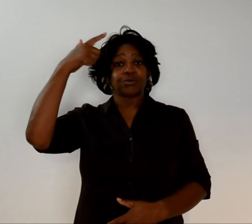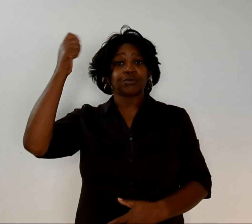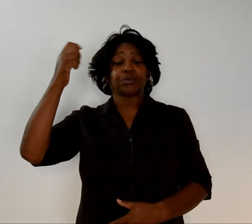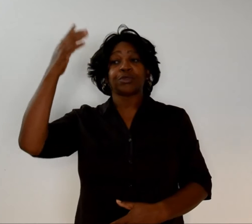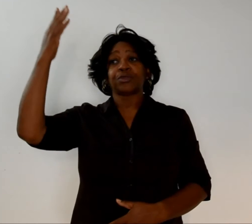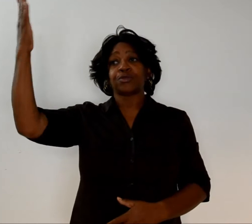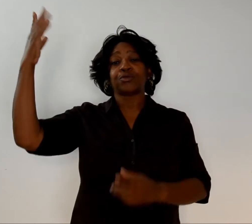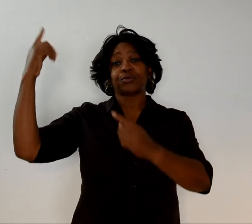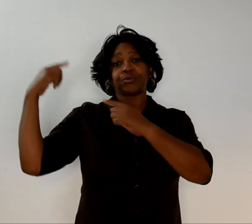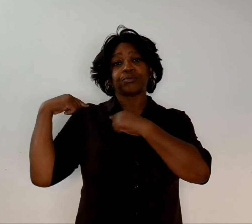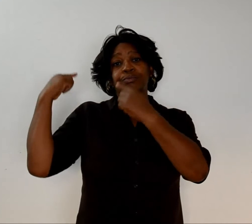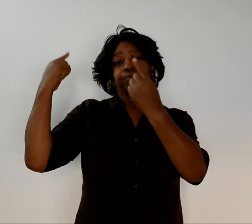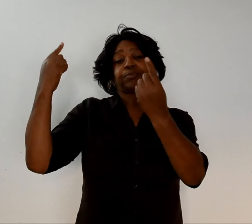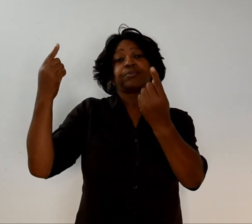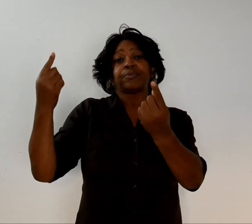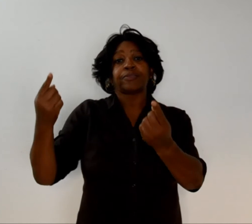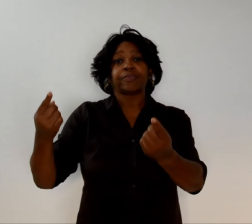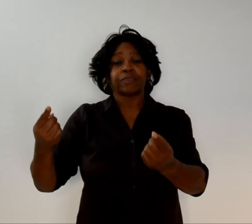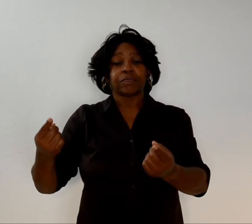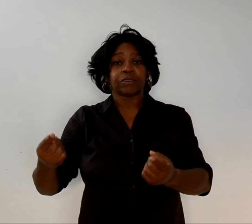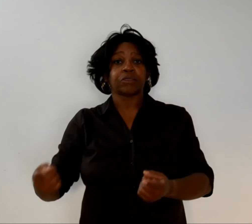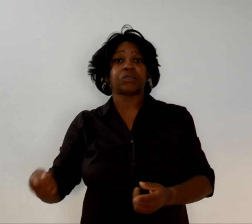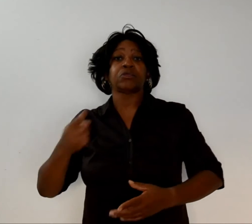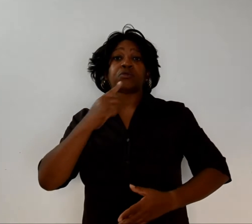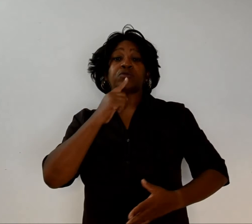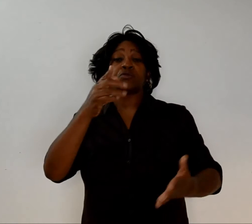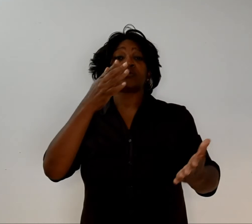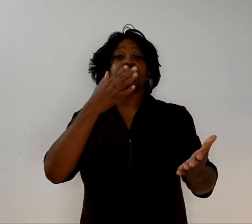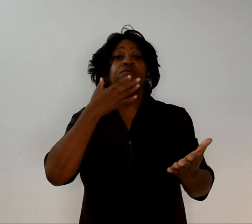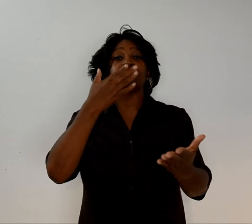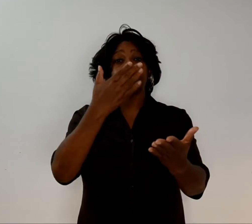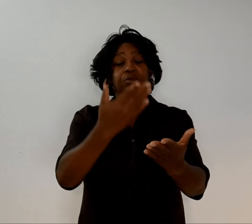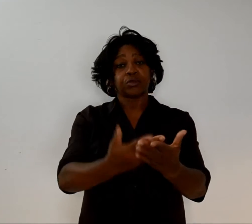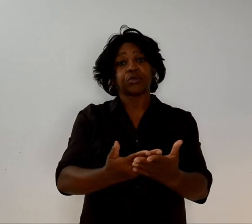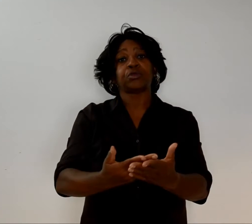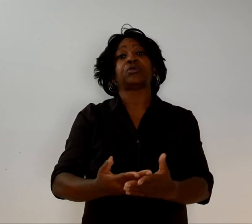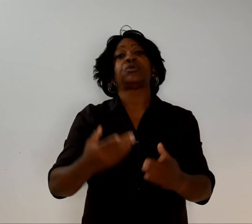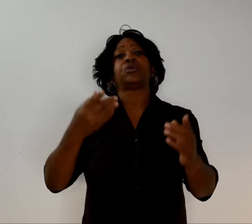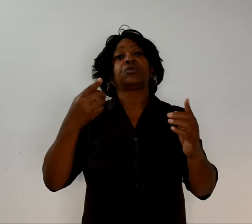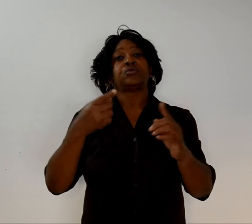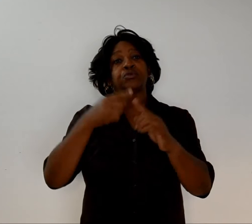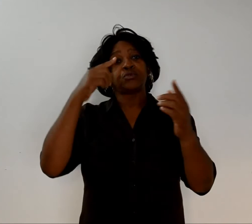you've been. I feel the presence of God. So good. Oh, God, you've been so good to me.